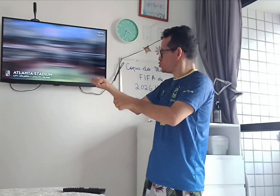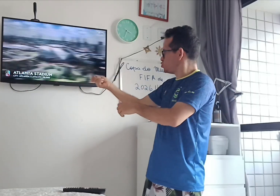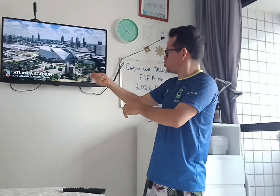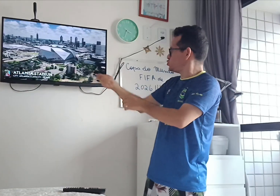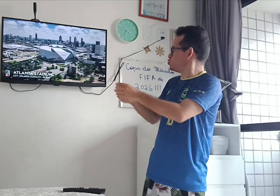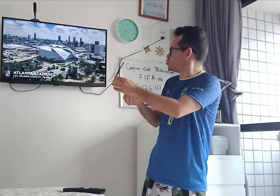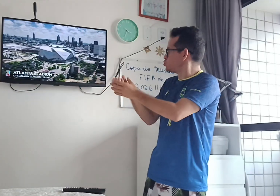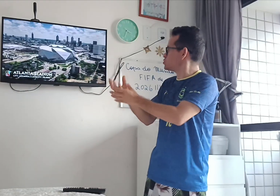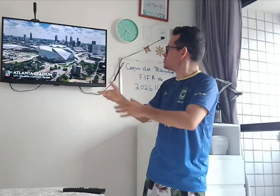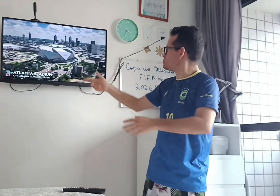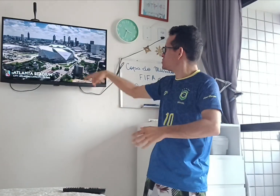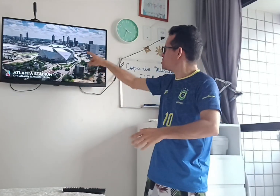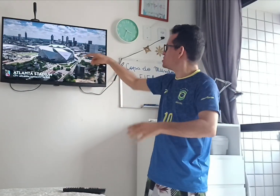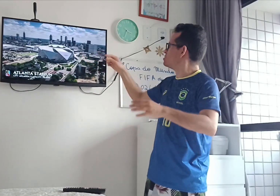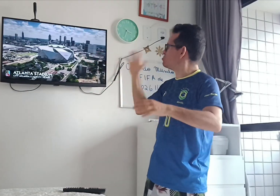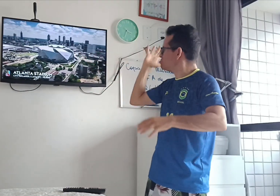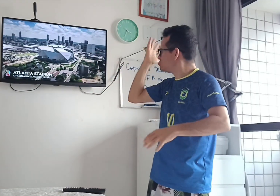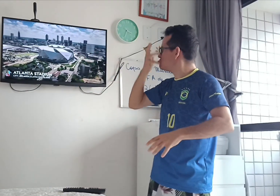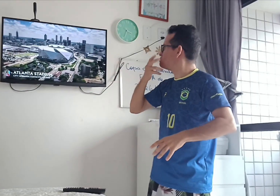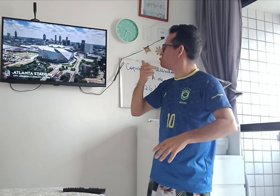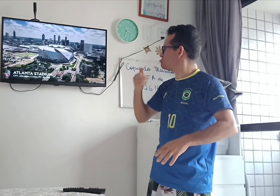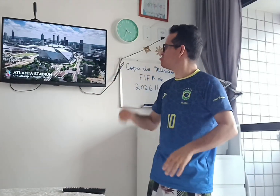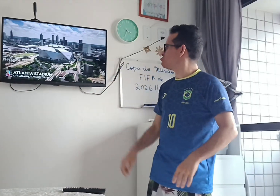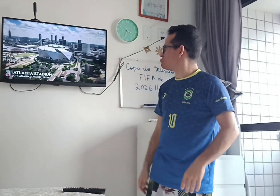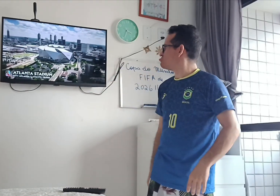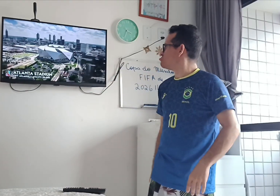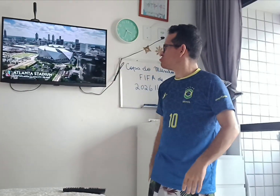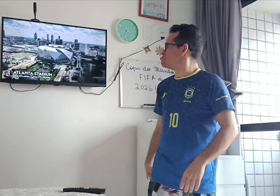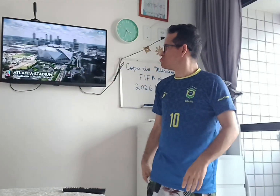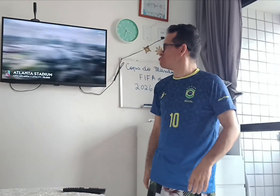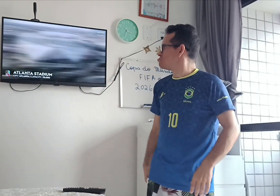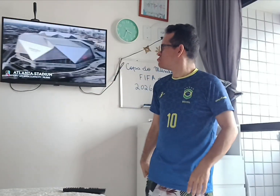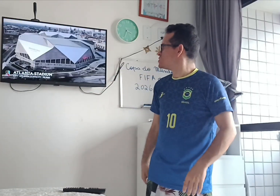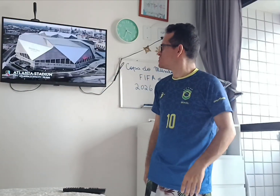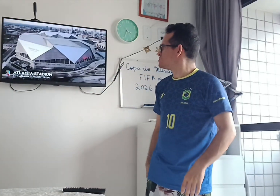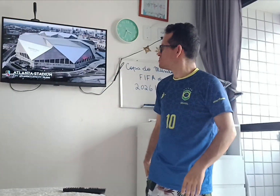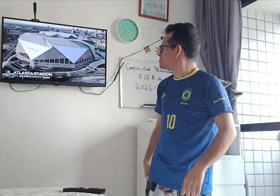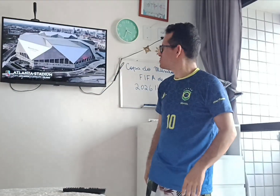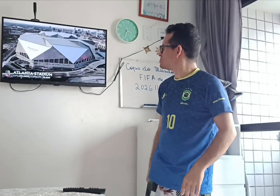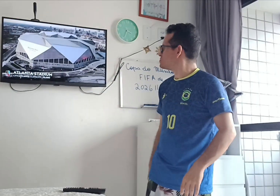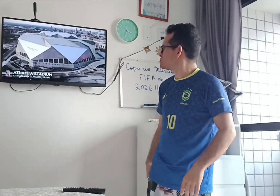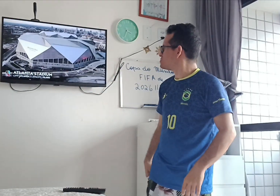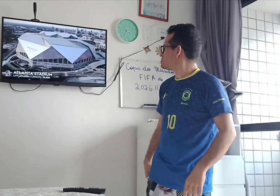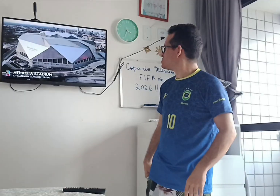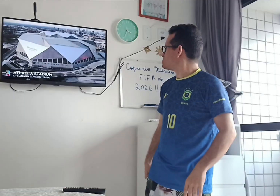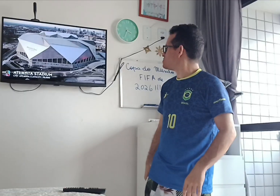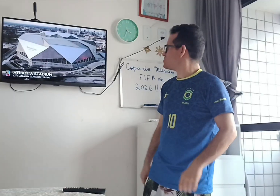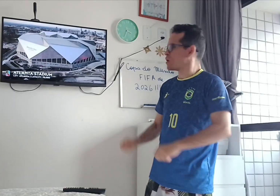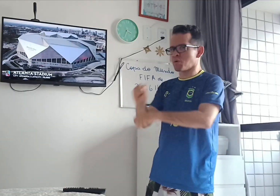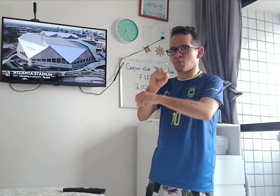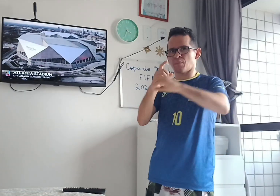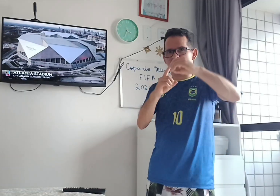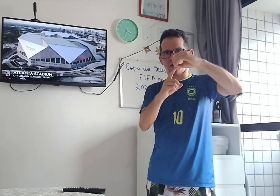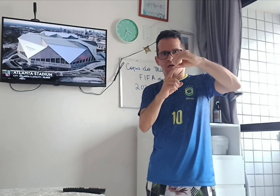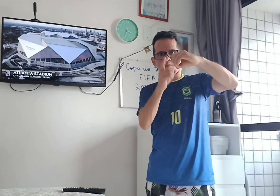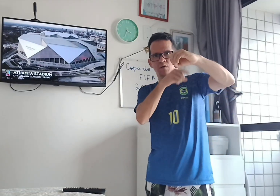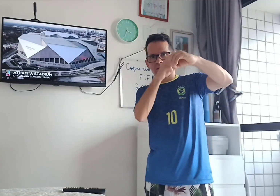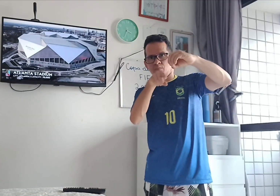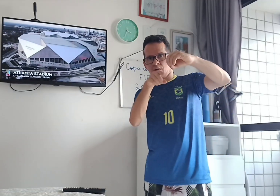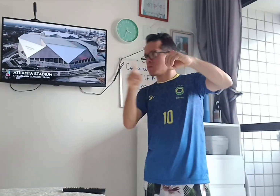Atlanta Stadium rounding it off with 5 group matches, a round of 32 tie, a round of 16 game, and a blockbuster semifinal. National teams playing